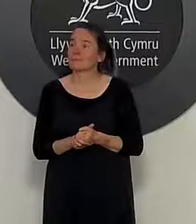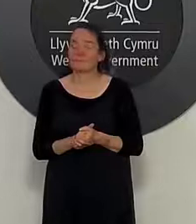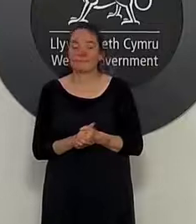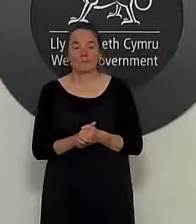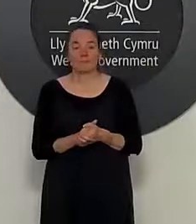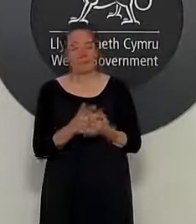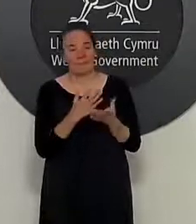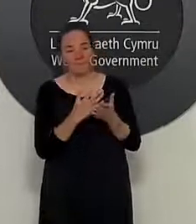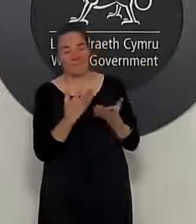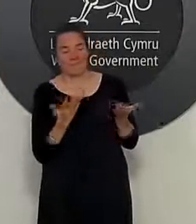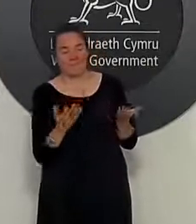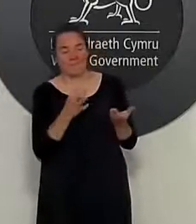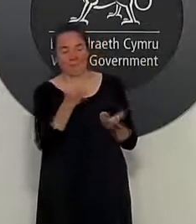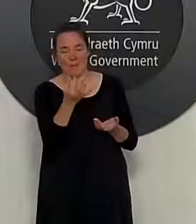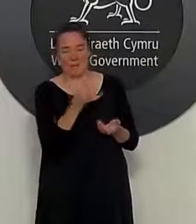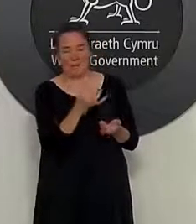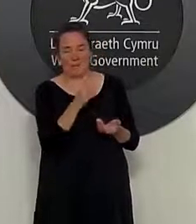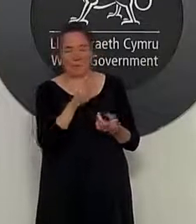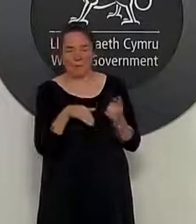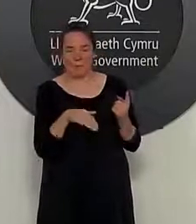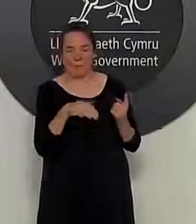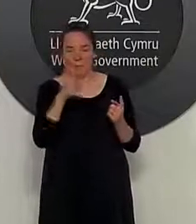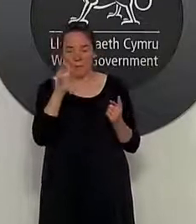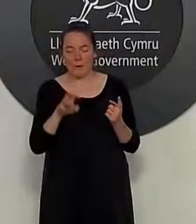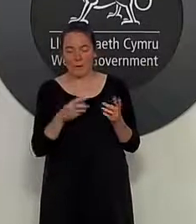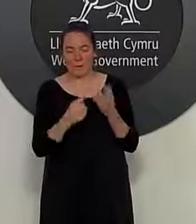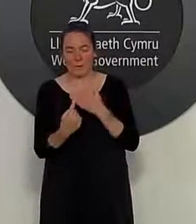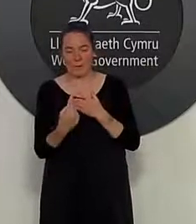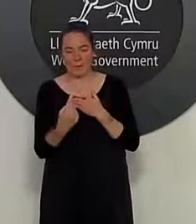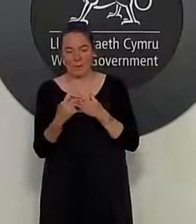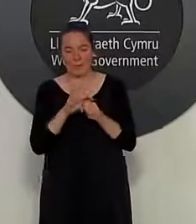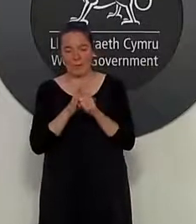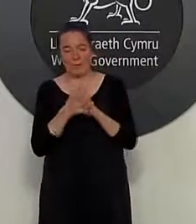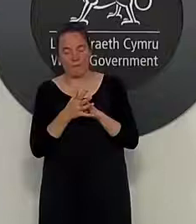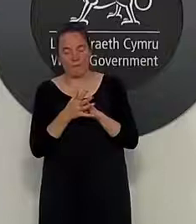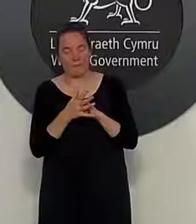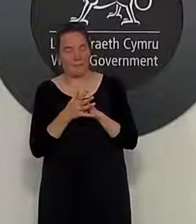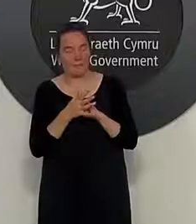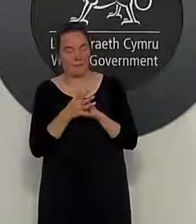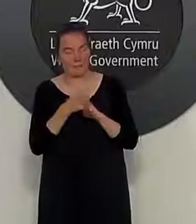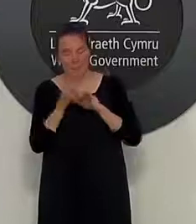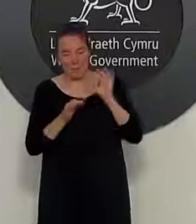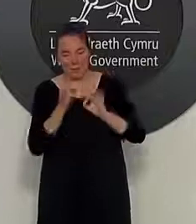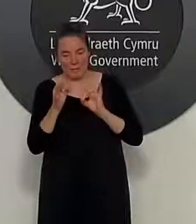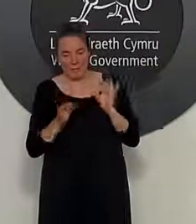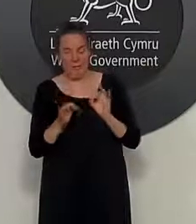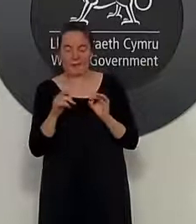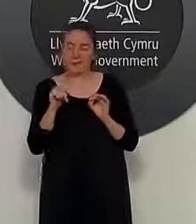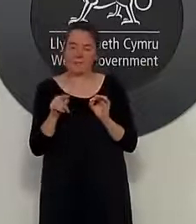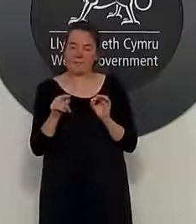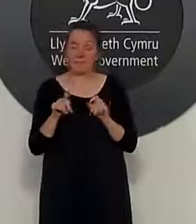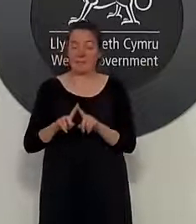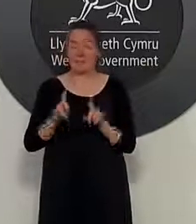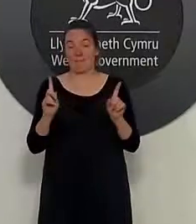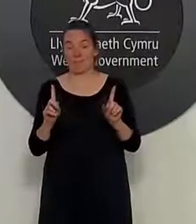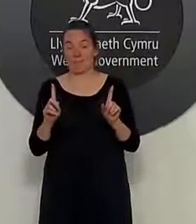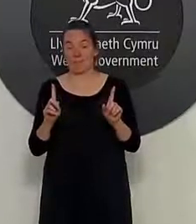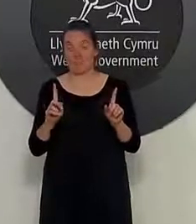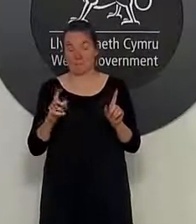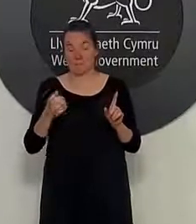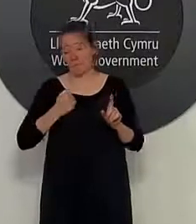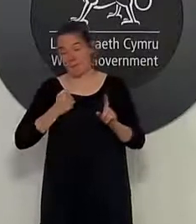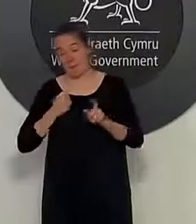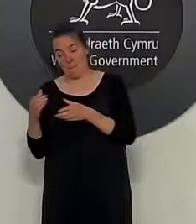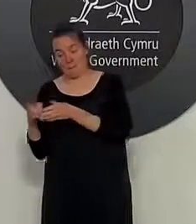Obviously the question of a Wales only COVID inquiry is a point of difference between my